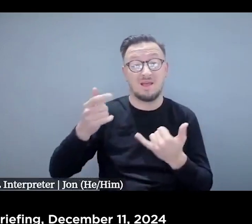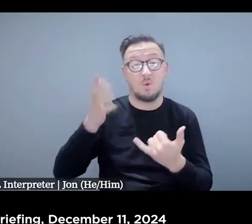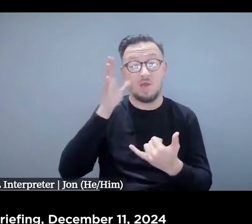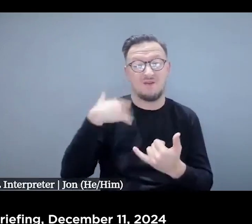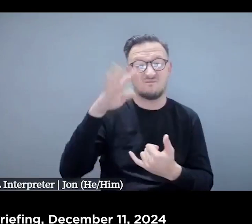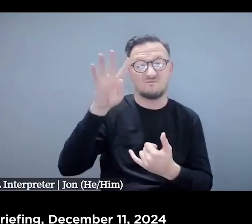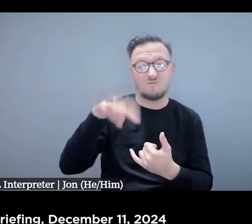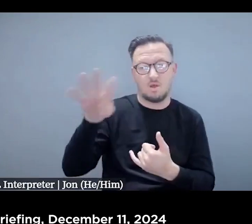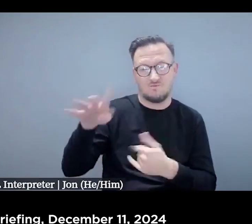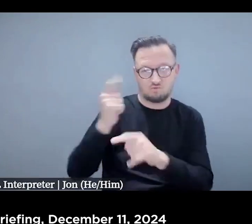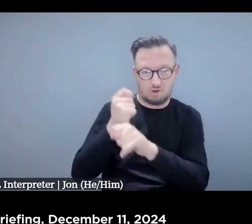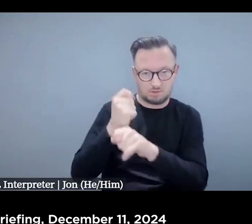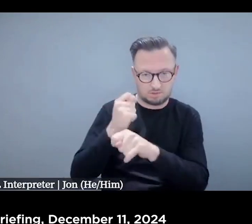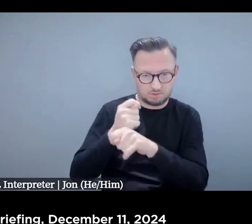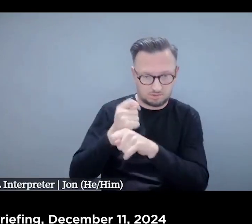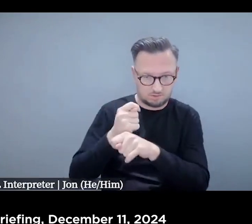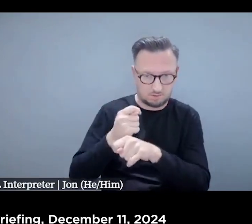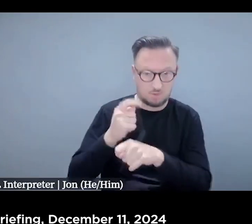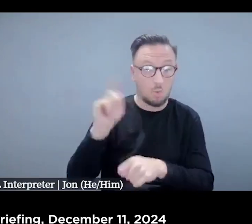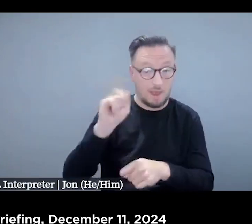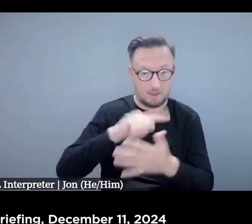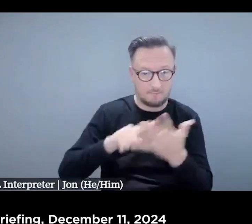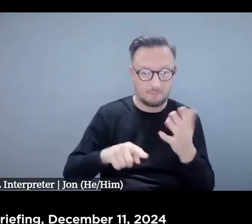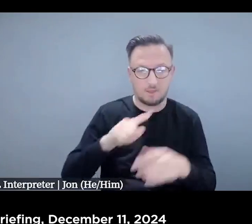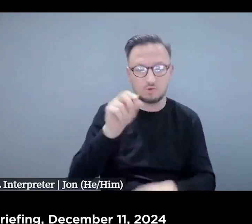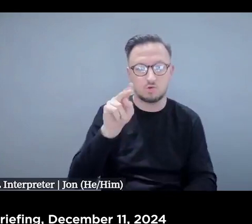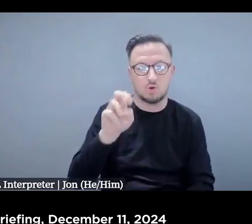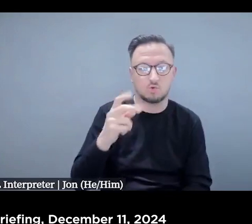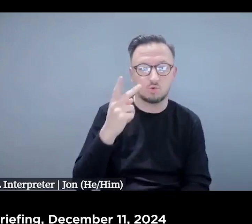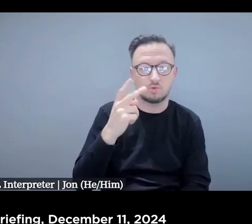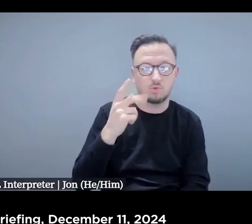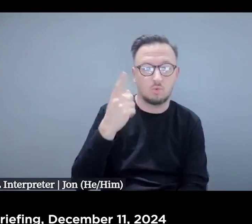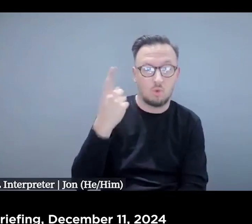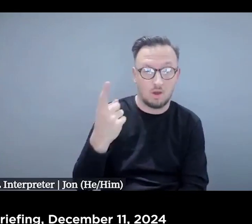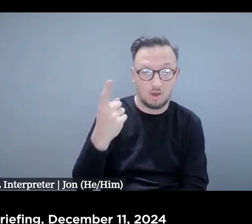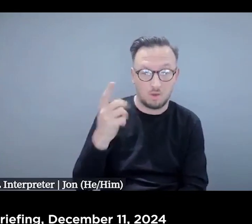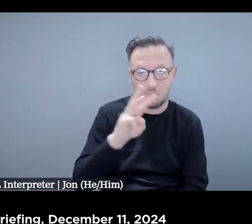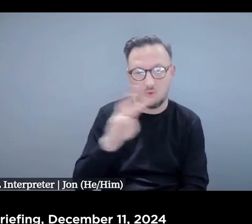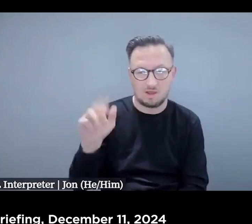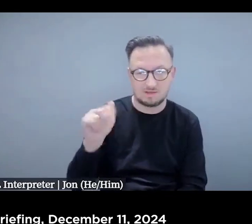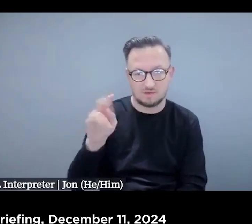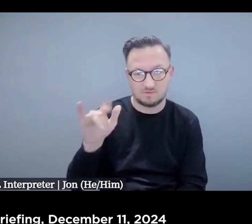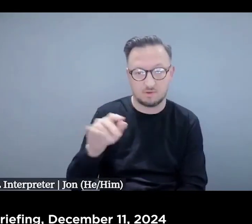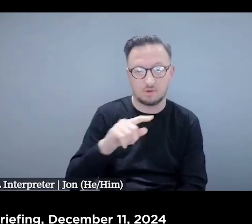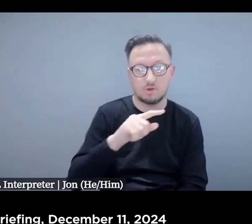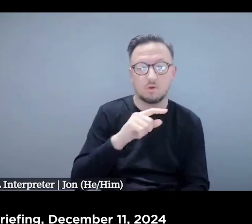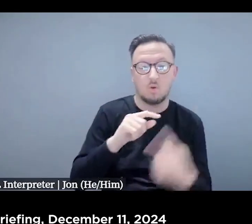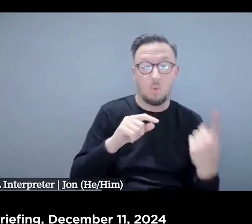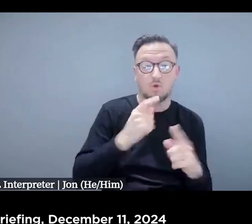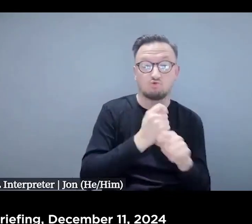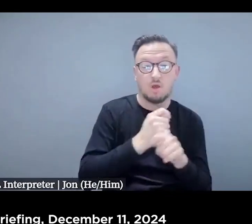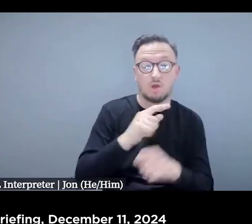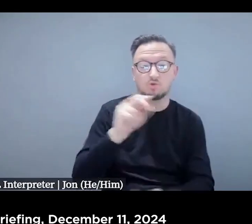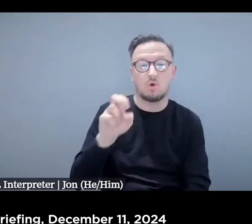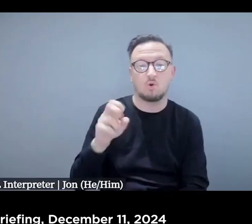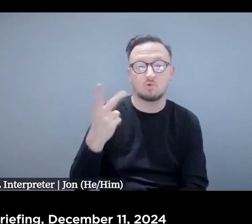running. The trucks will be in the following zones: 2 in Zone 1, West Asheville, 1 in Zone 2, West Asheville, north